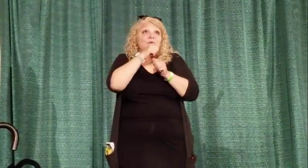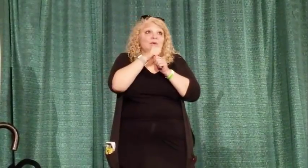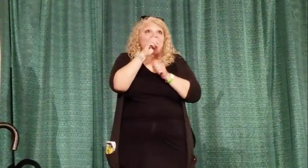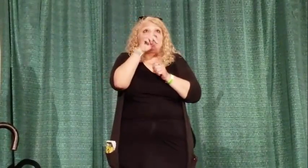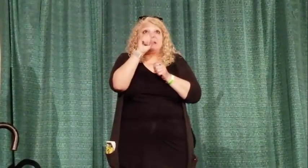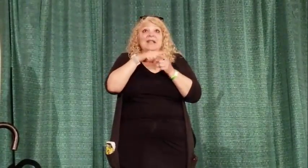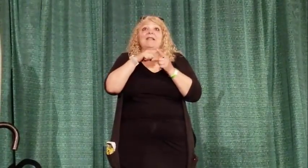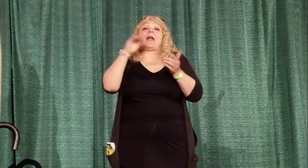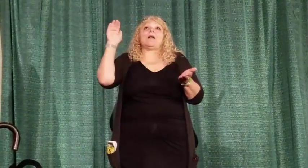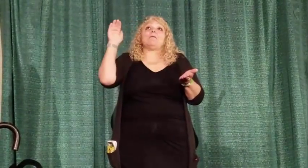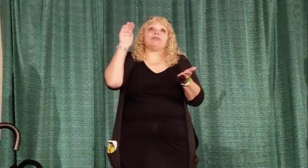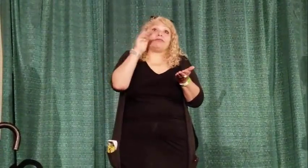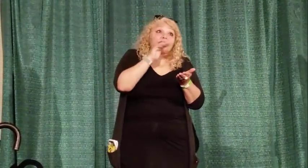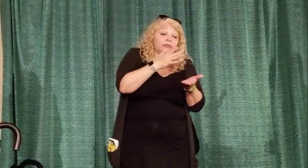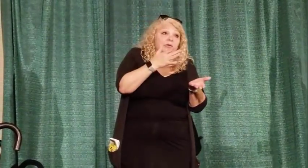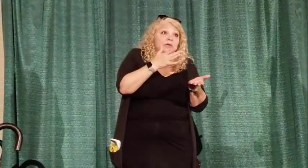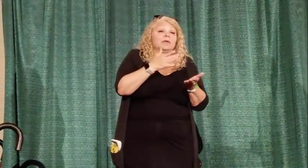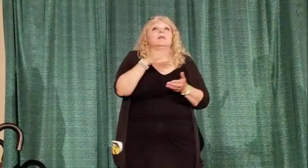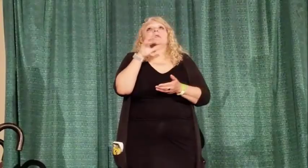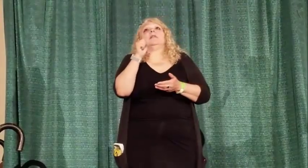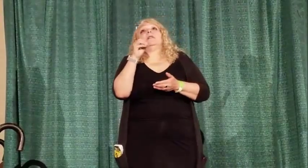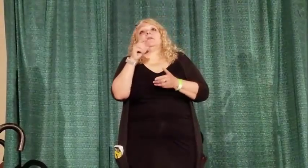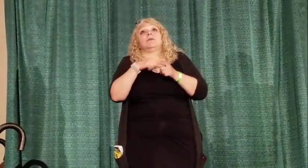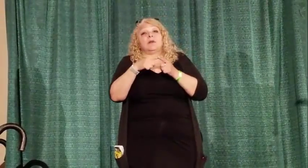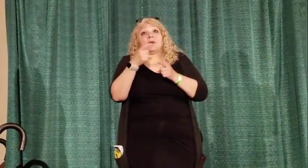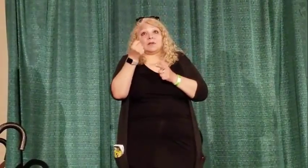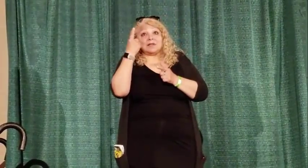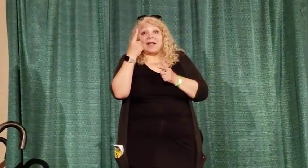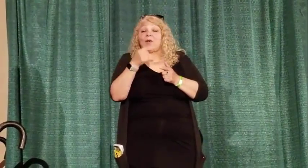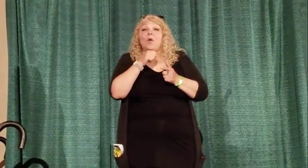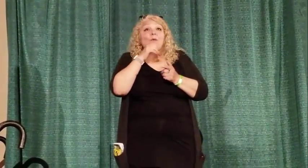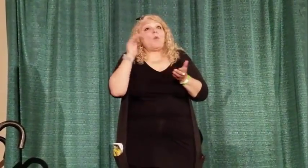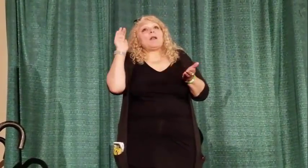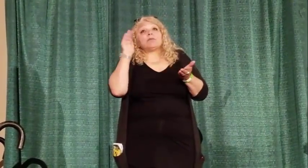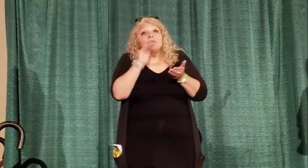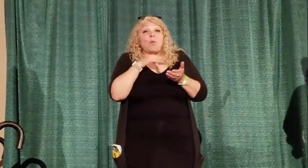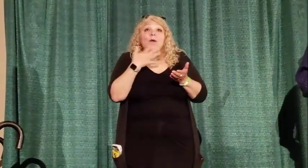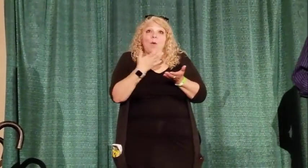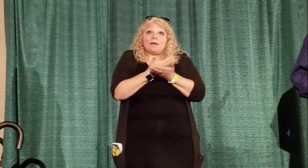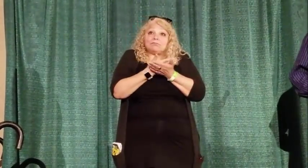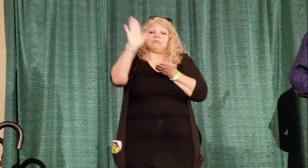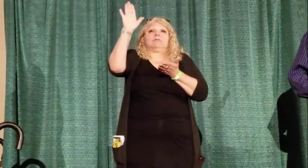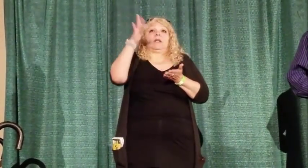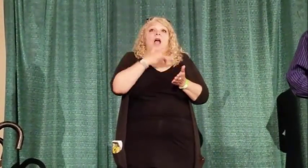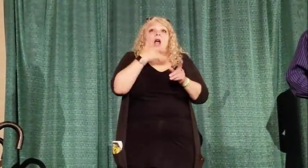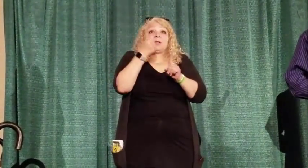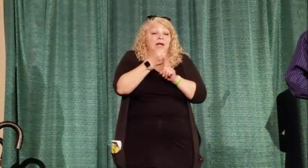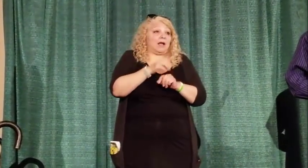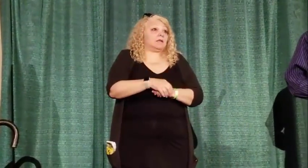reduce something, like the Mediterranean diet might lower risk a little bit. The goal is to wipe out heart attacks and strokes.